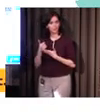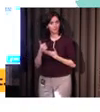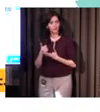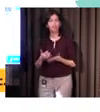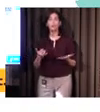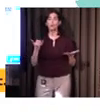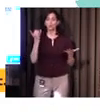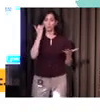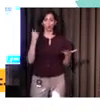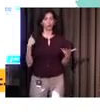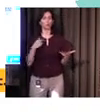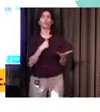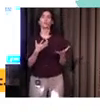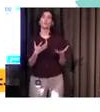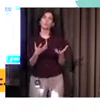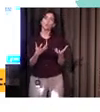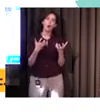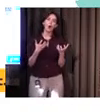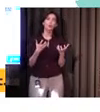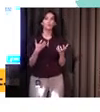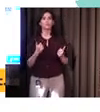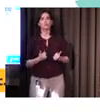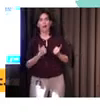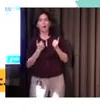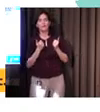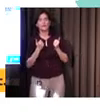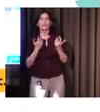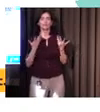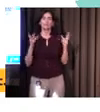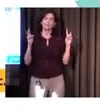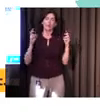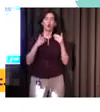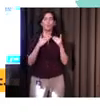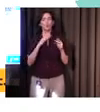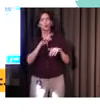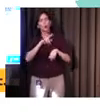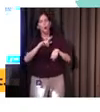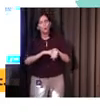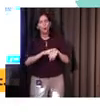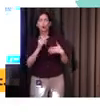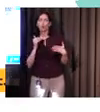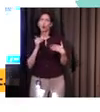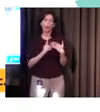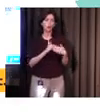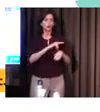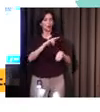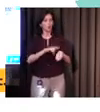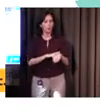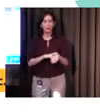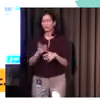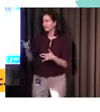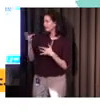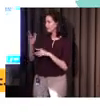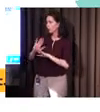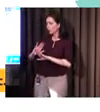enjoy the most normalcy that we can without having people get sick,